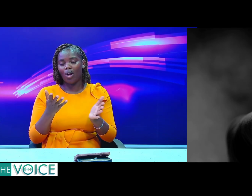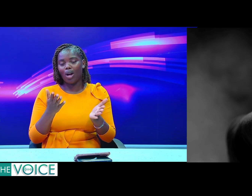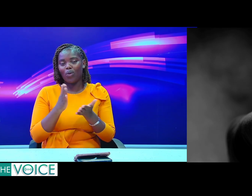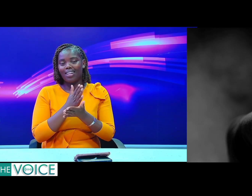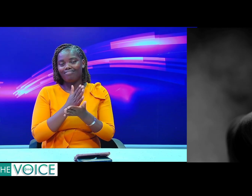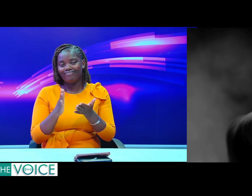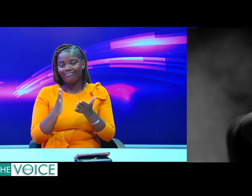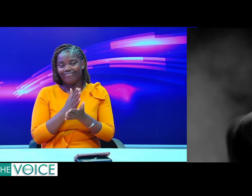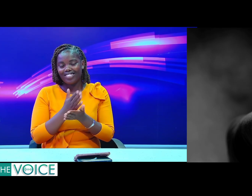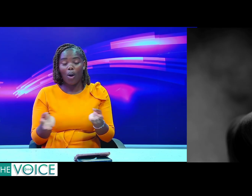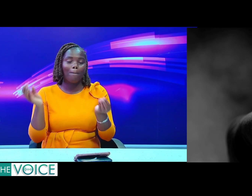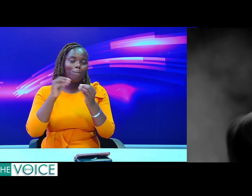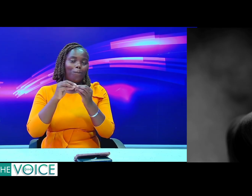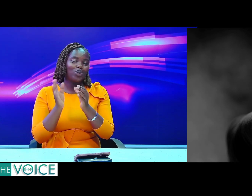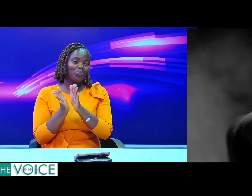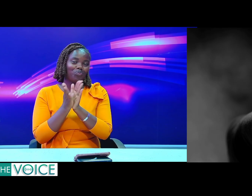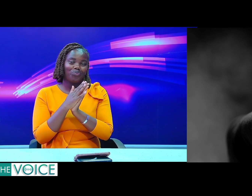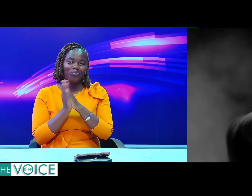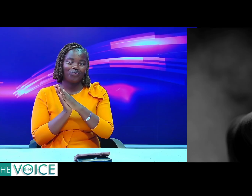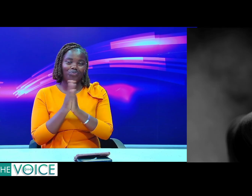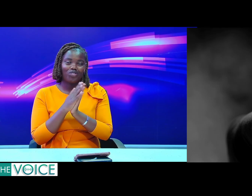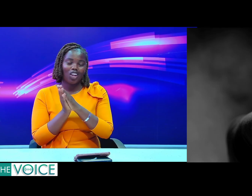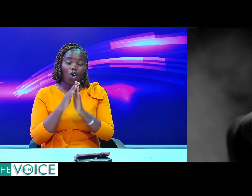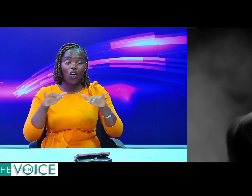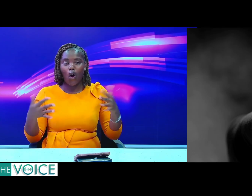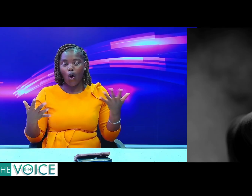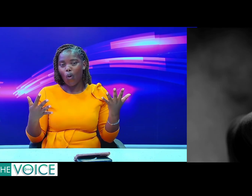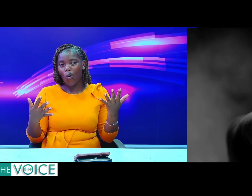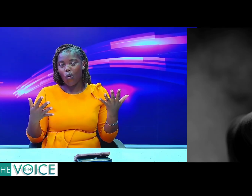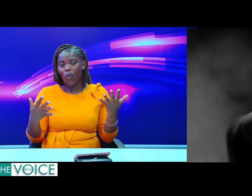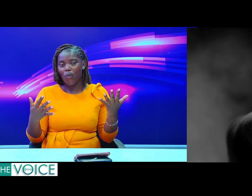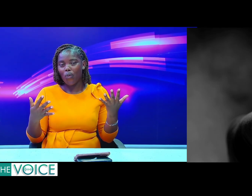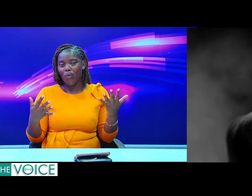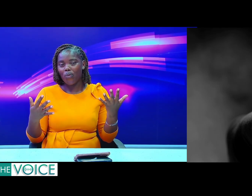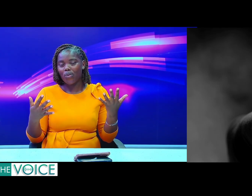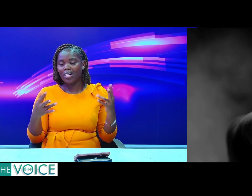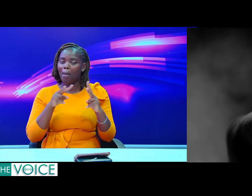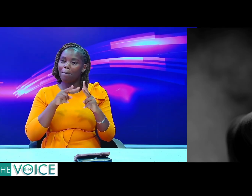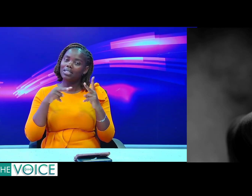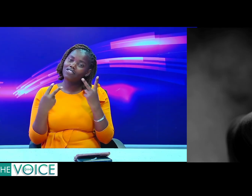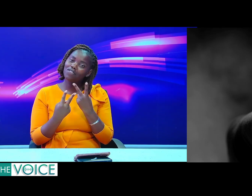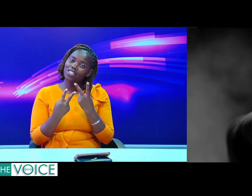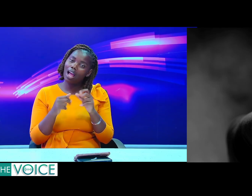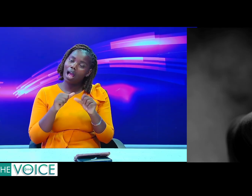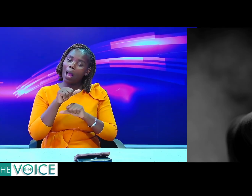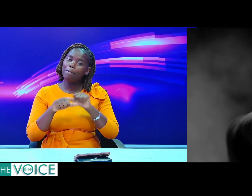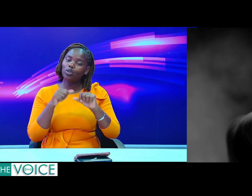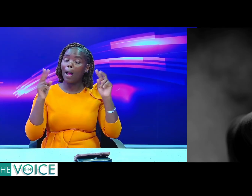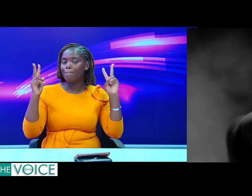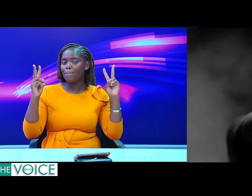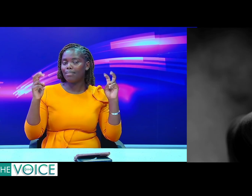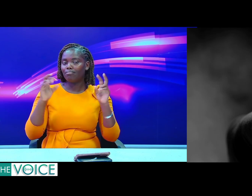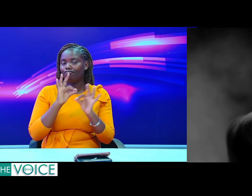I hope that we'll be able to see you in the next show, where we can be able to discuss more and different topics. and